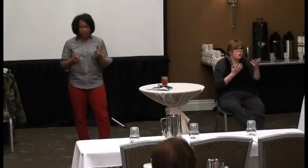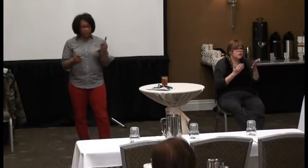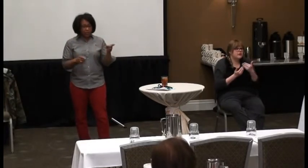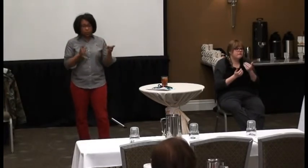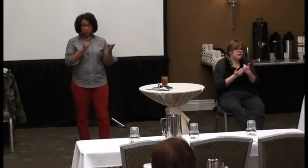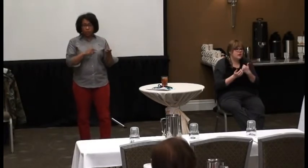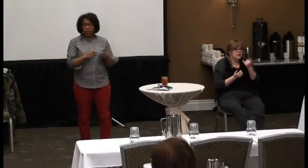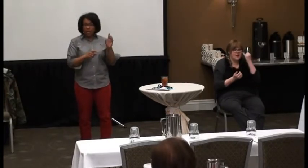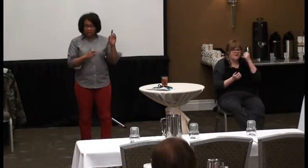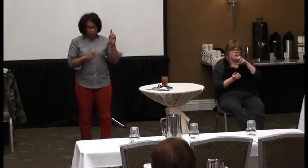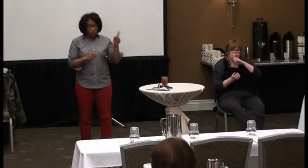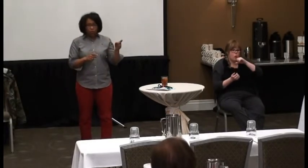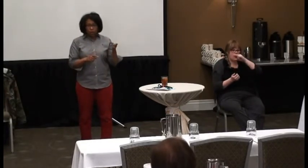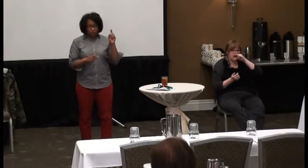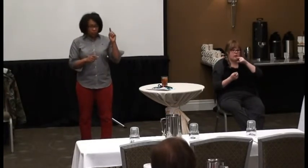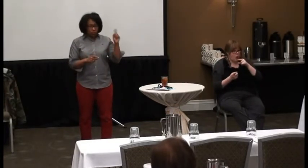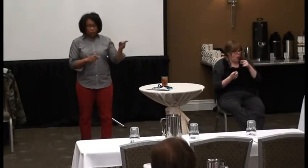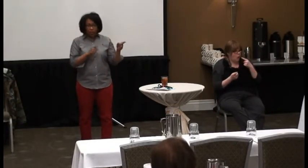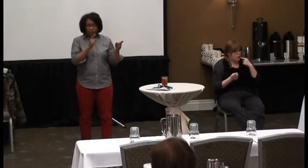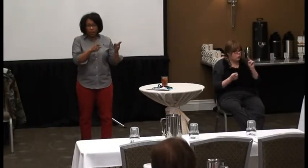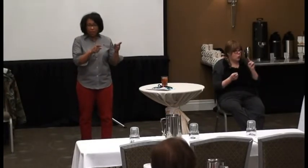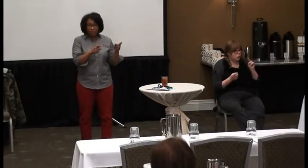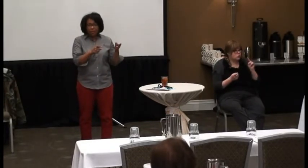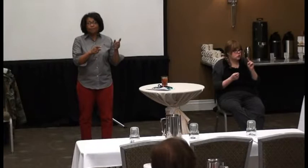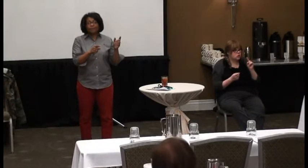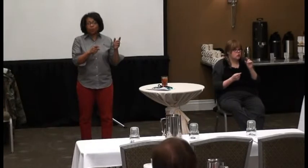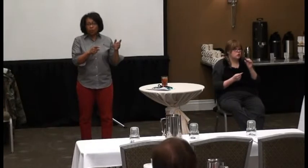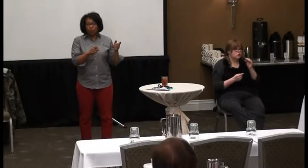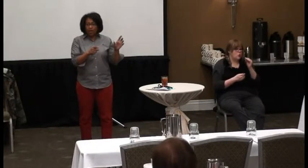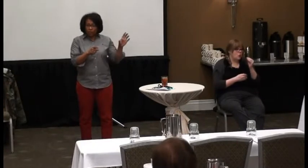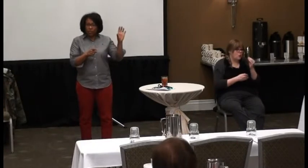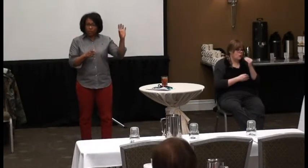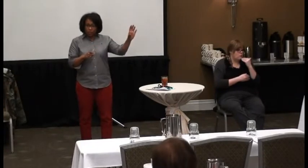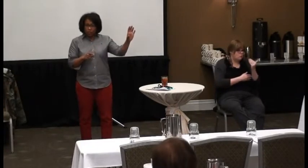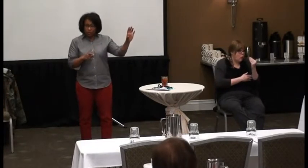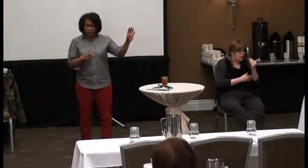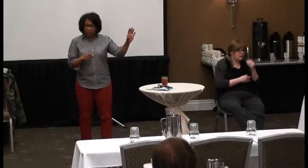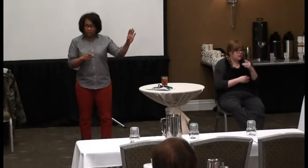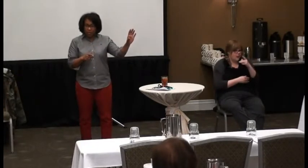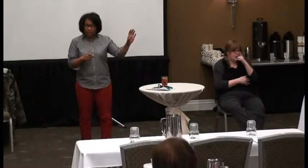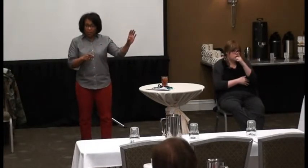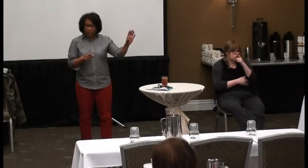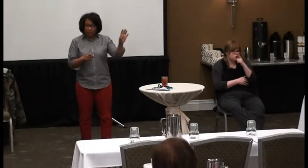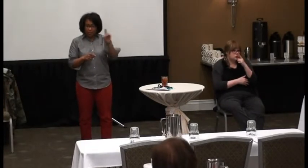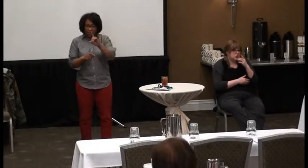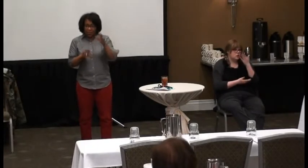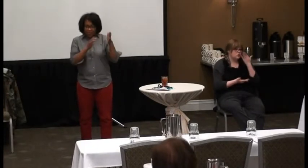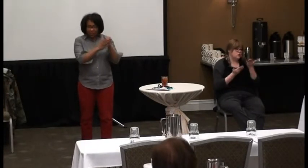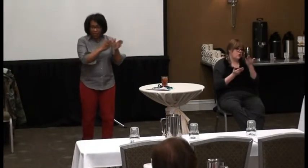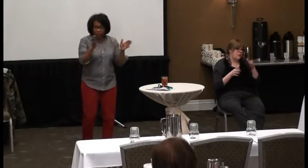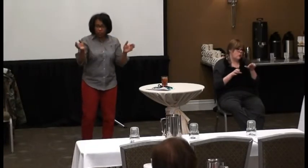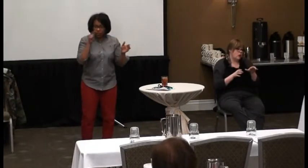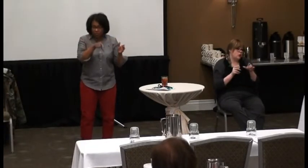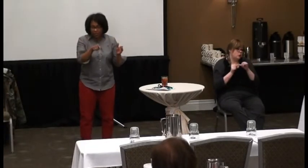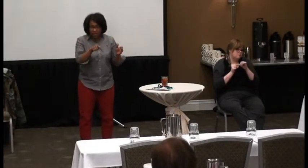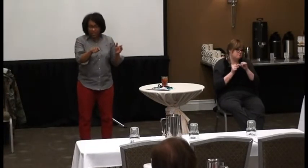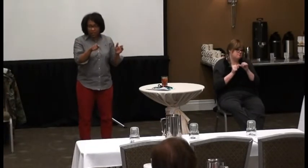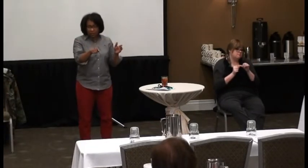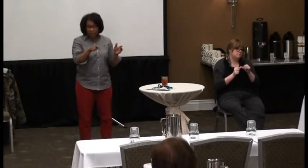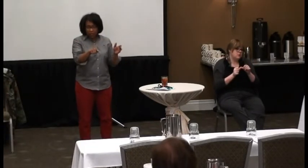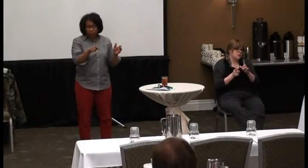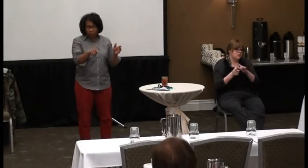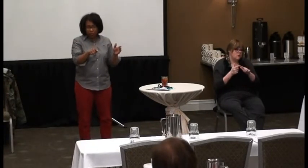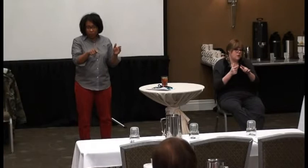older child says, well, you know what, this works, so morning and lunch, well, why don't we do a sustained release that'll get you through, you don't have to